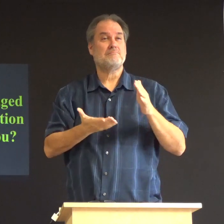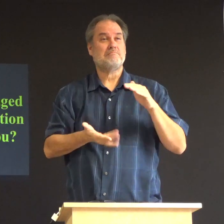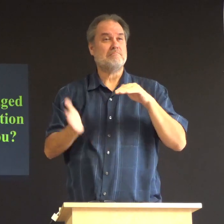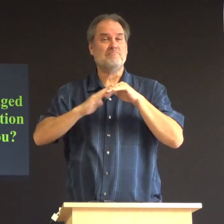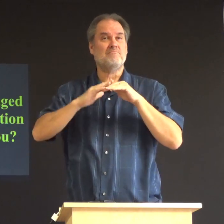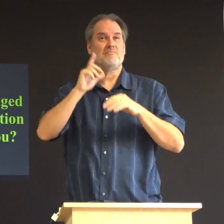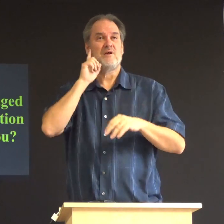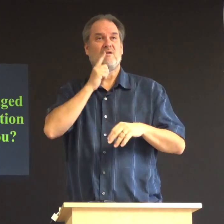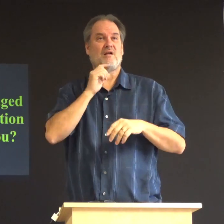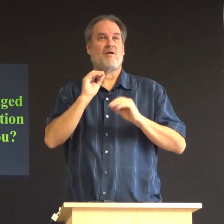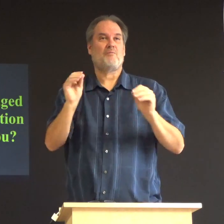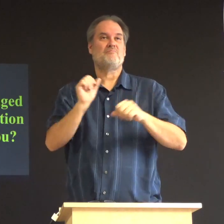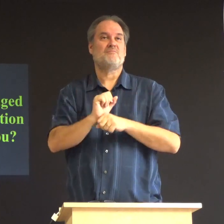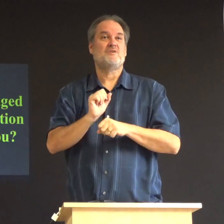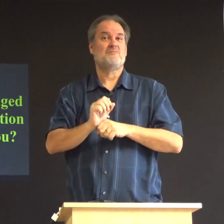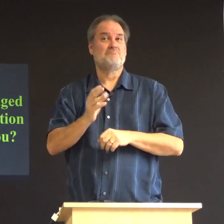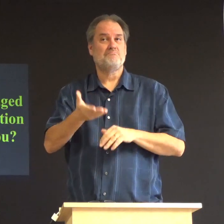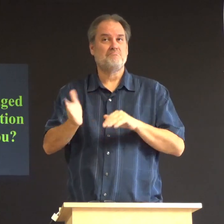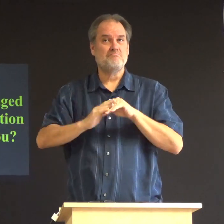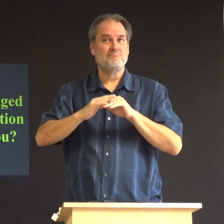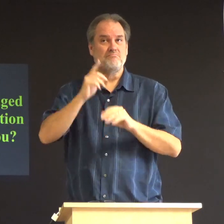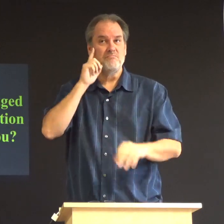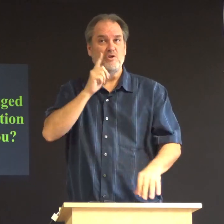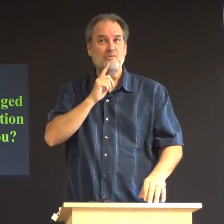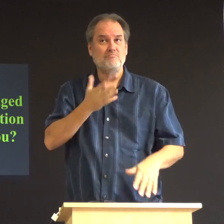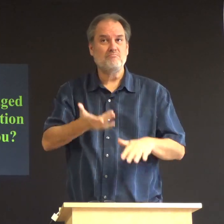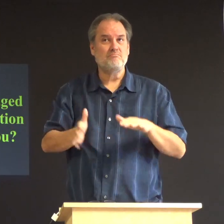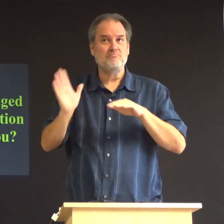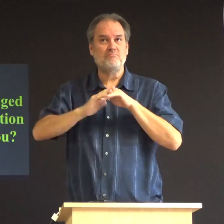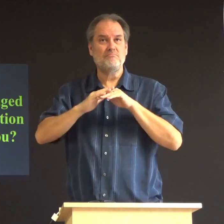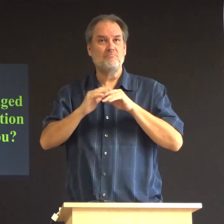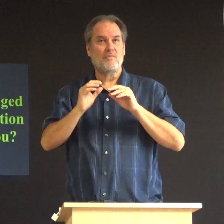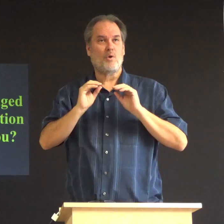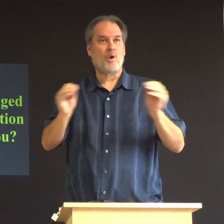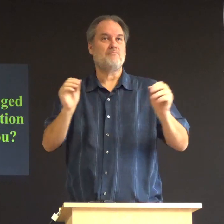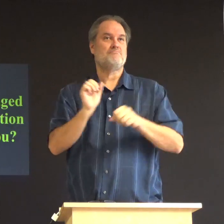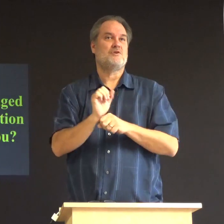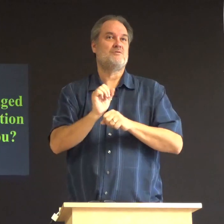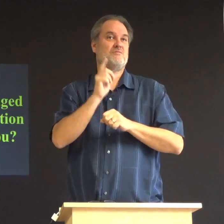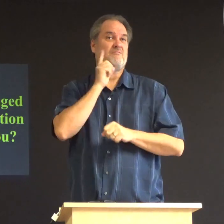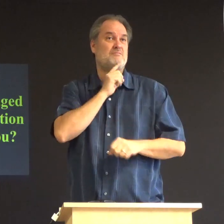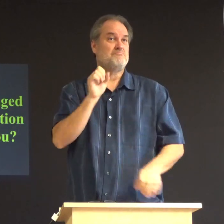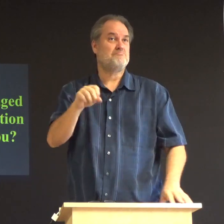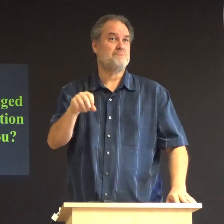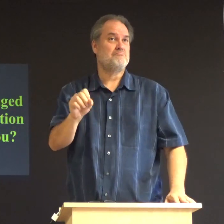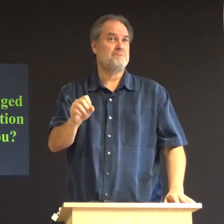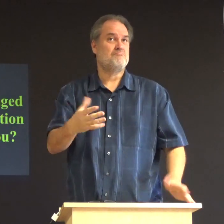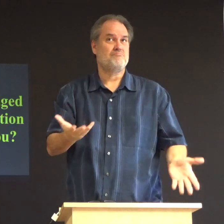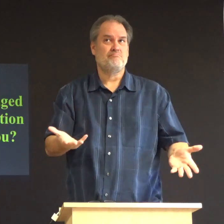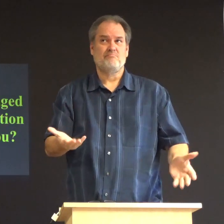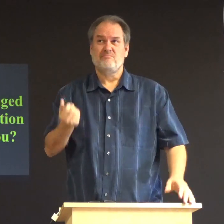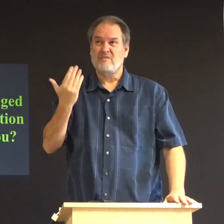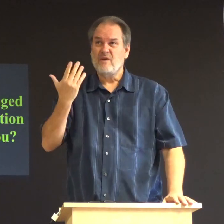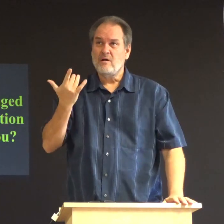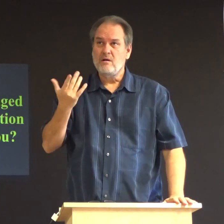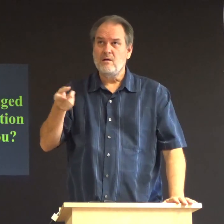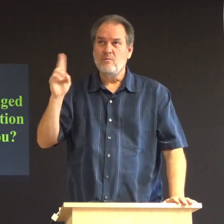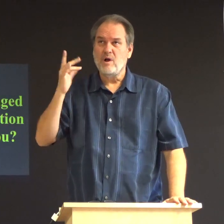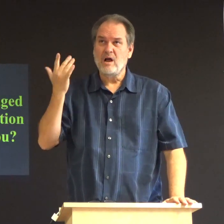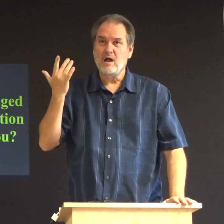$15, they're just like, that's dumb. And then more and more deaf people will be unemployed because they have to compete with other hearing